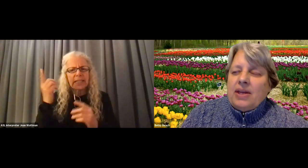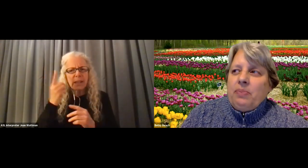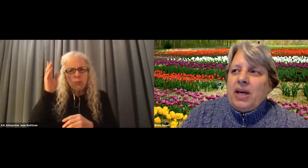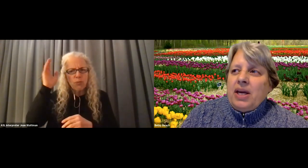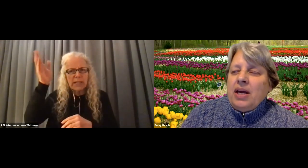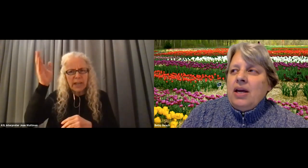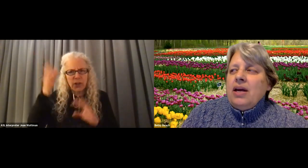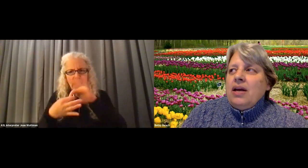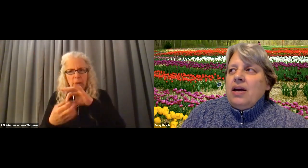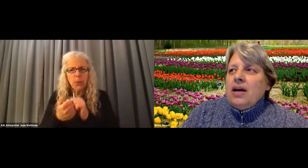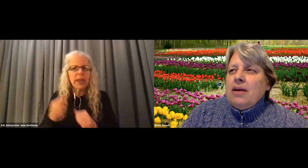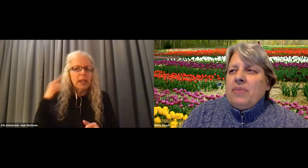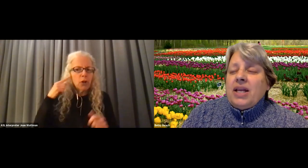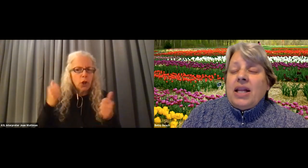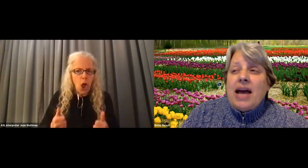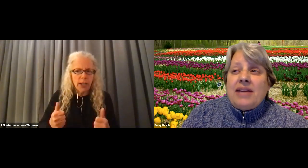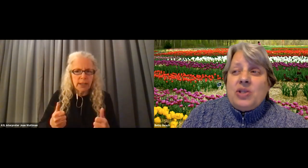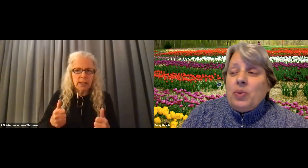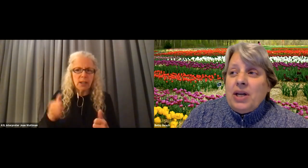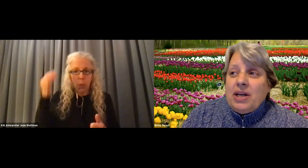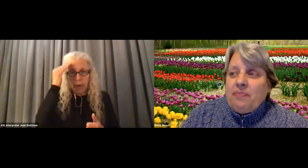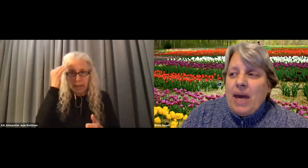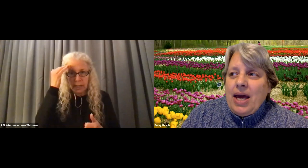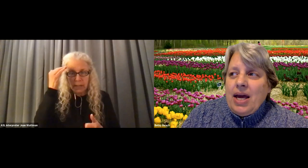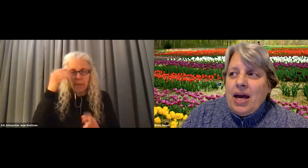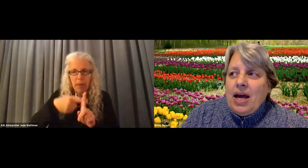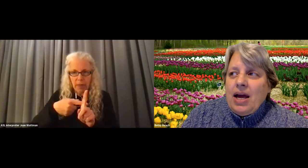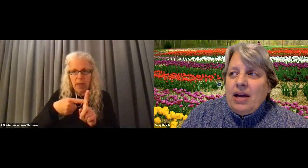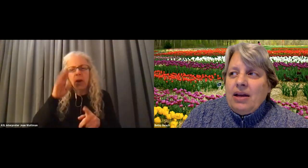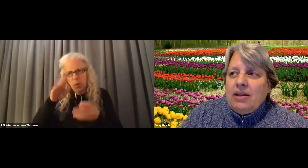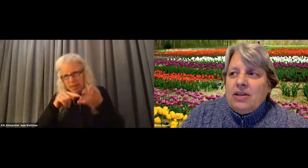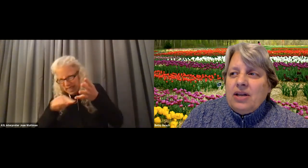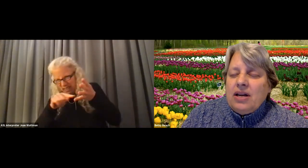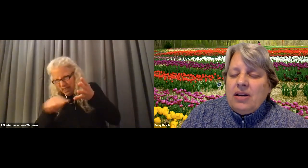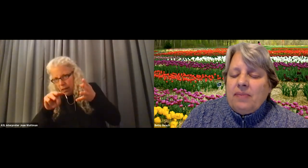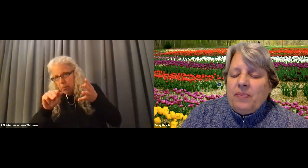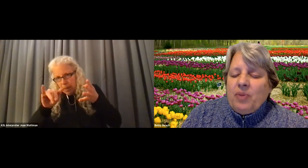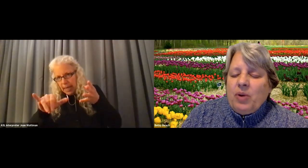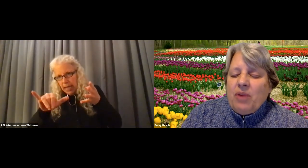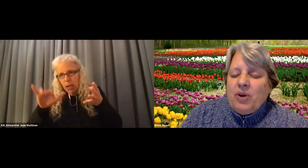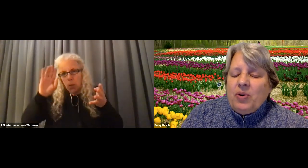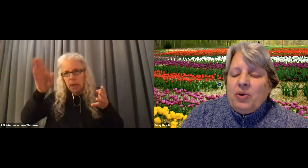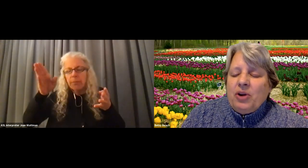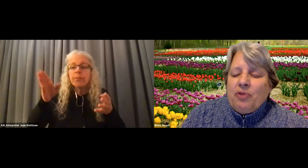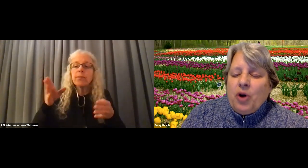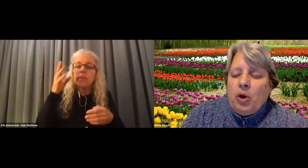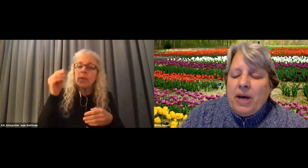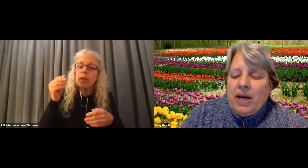will be the last week of May, and we are recruiting role